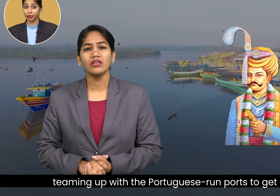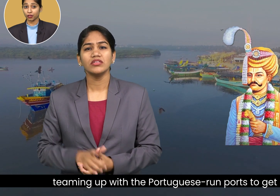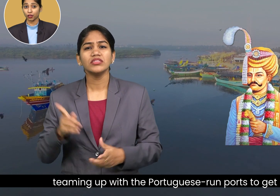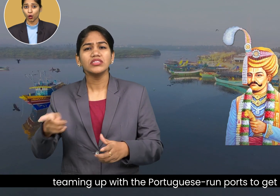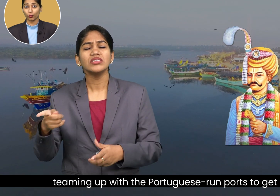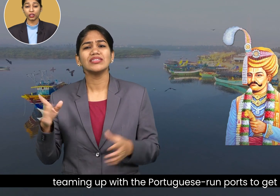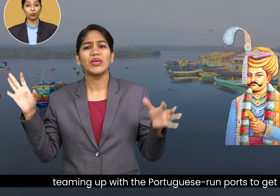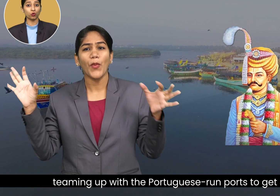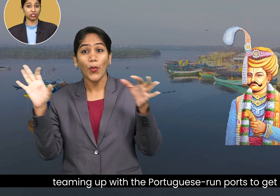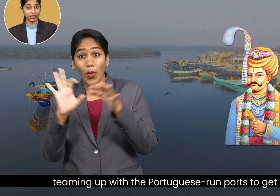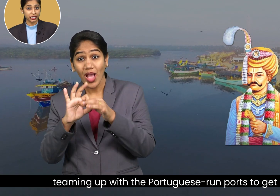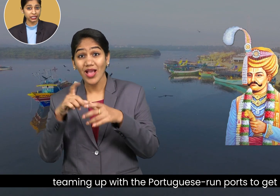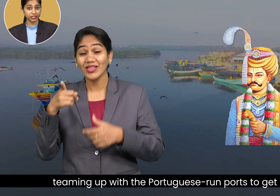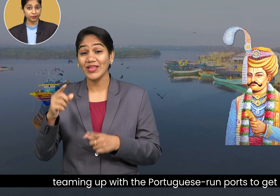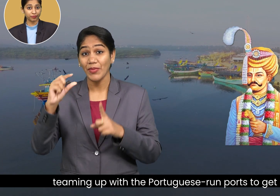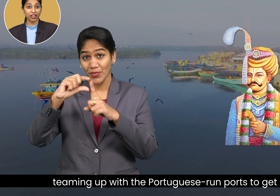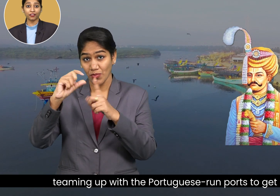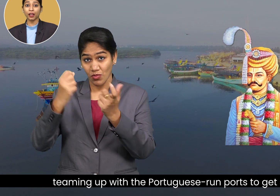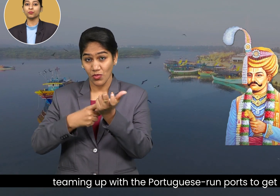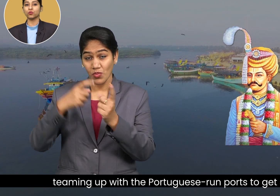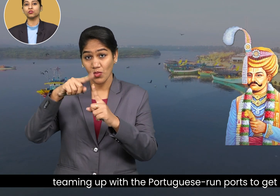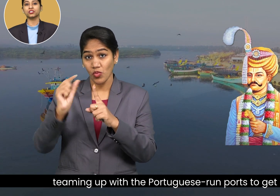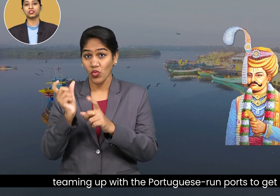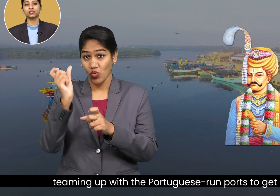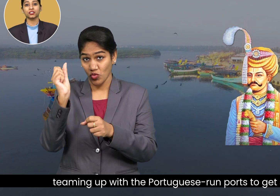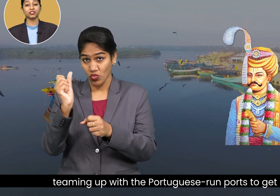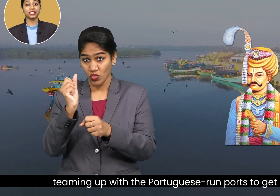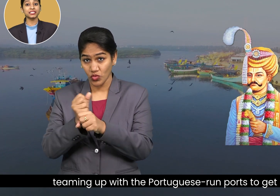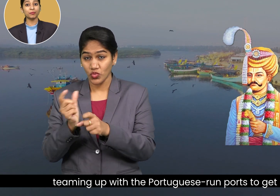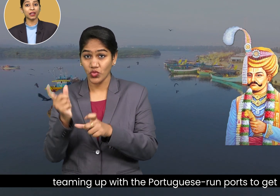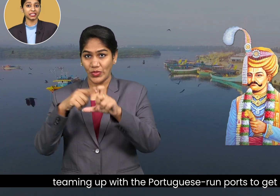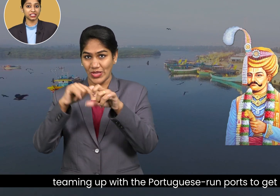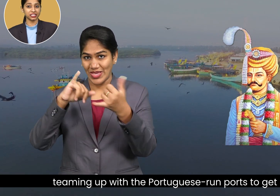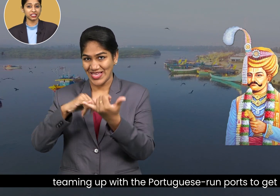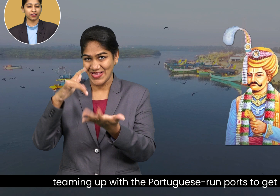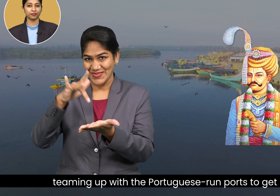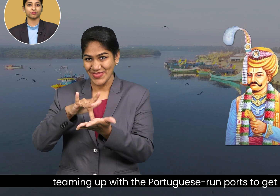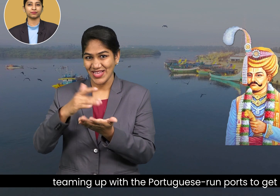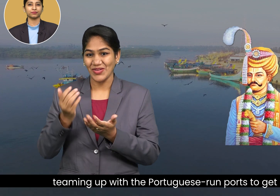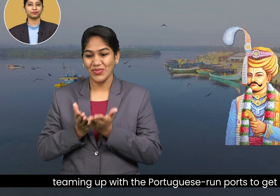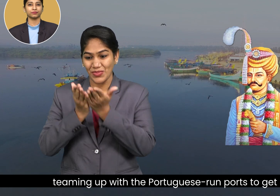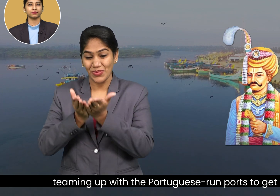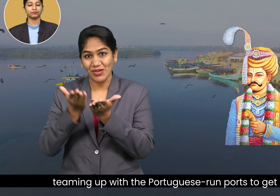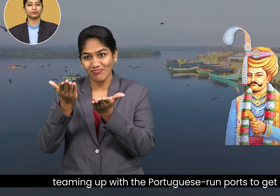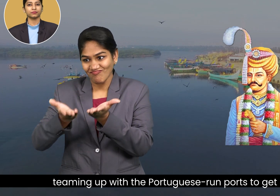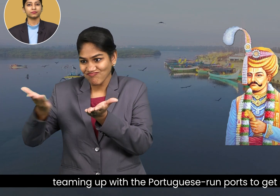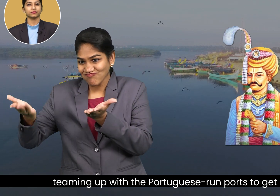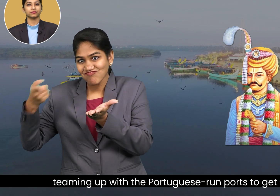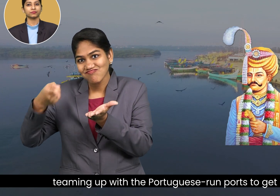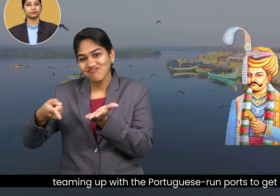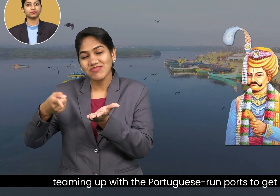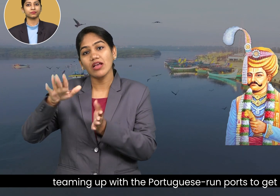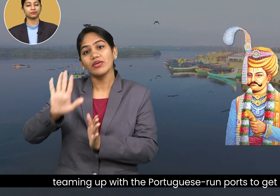teaming up with the Portuguese, run ports to get supplies.